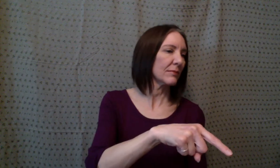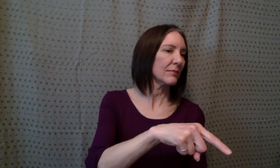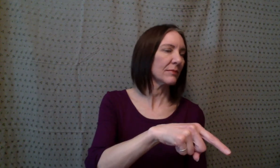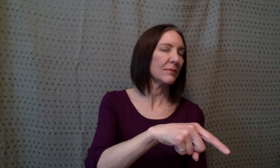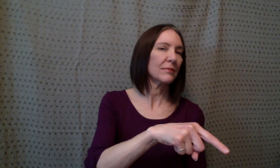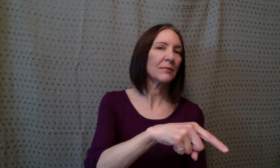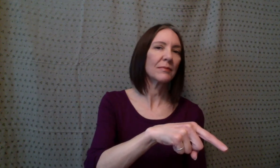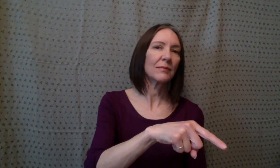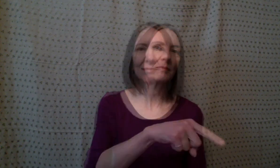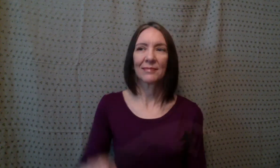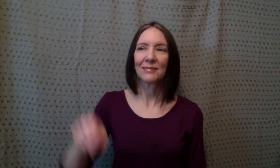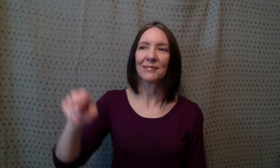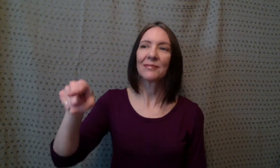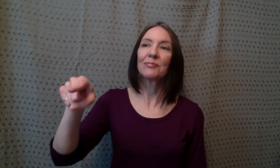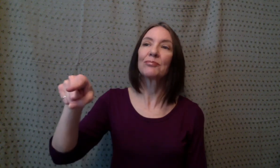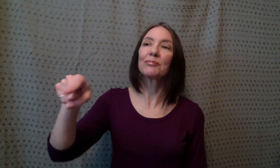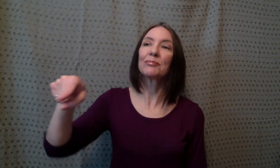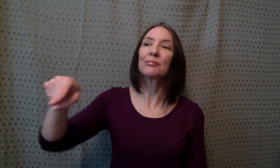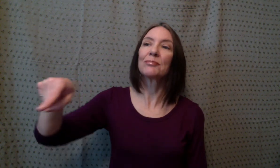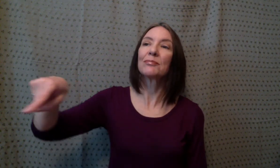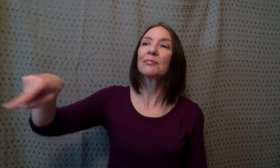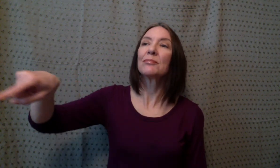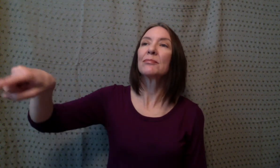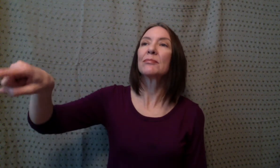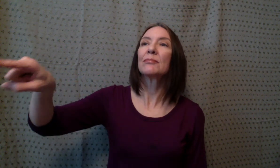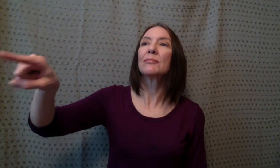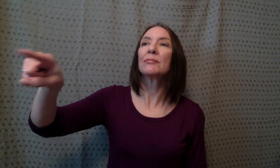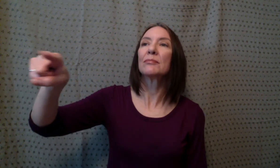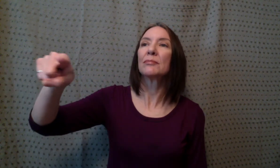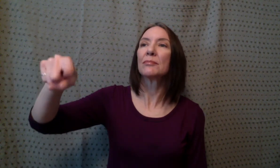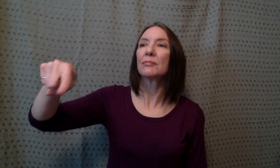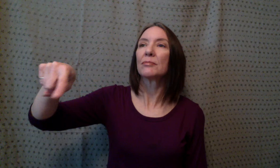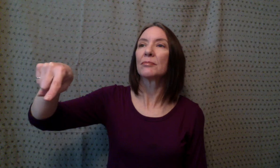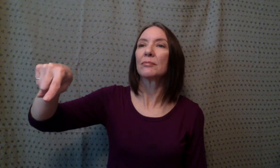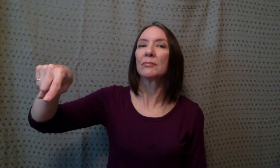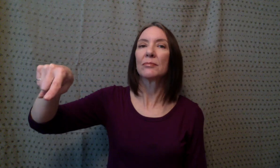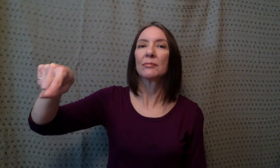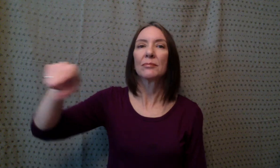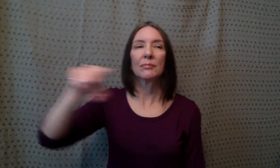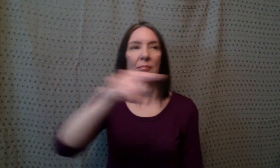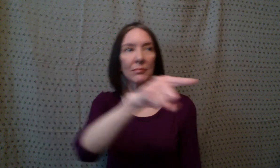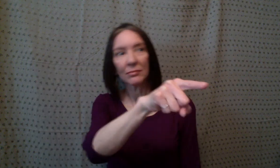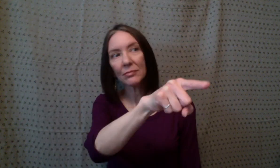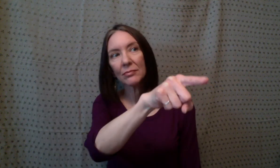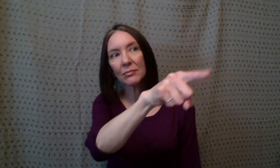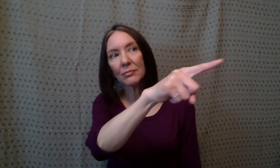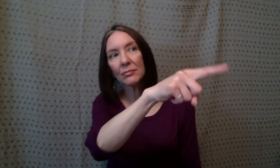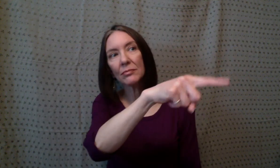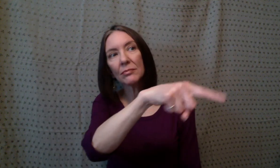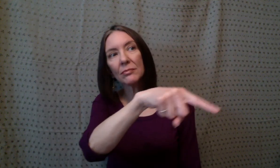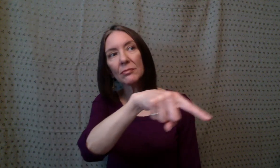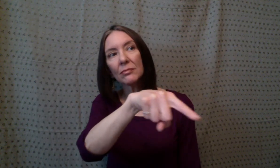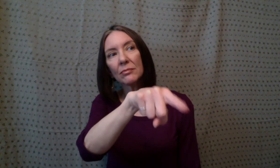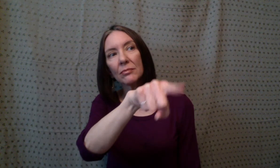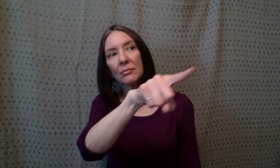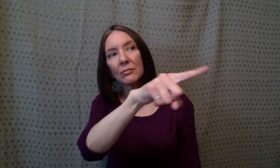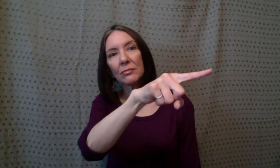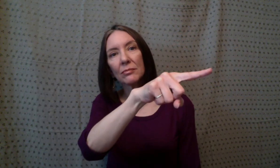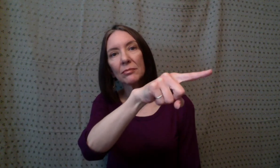to. The sign they is produced by circling the index finger to indicate a group.